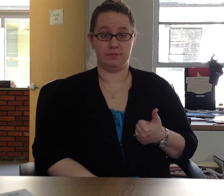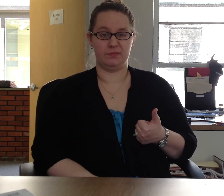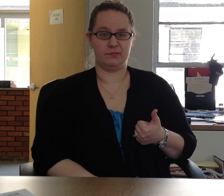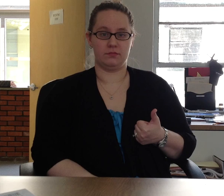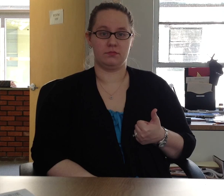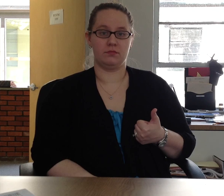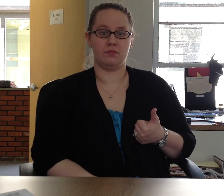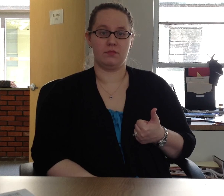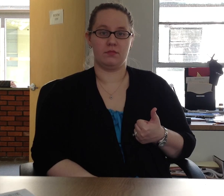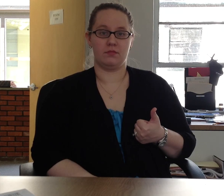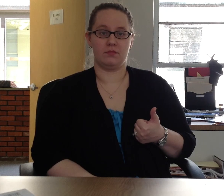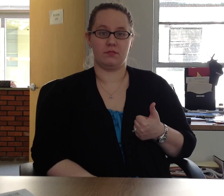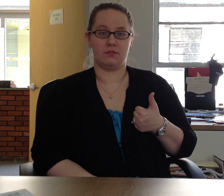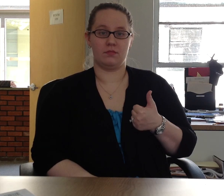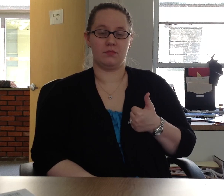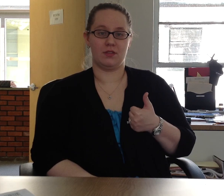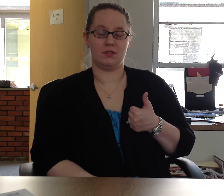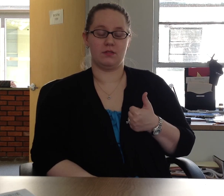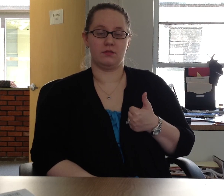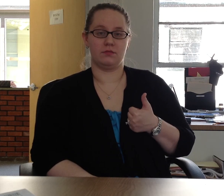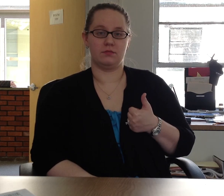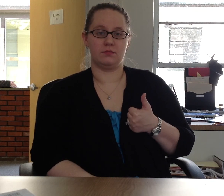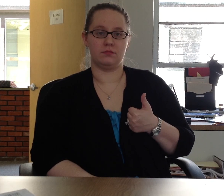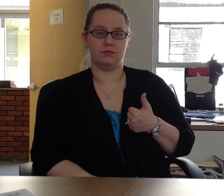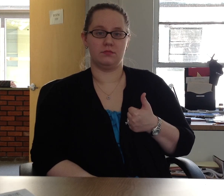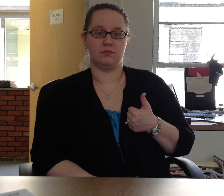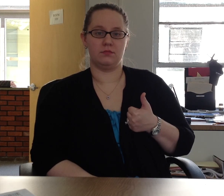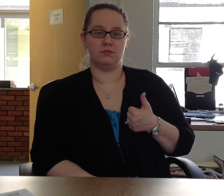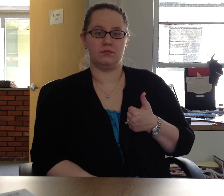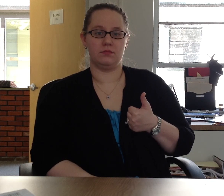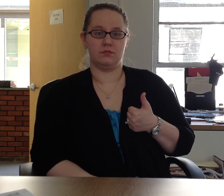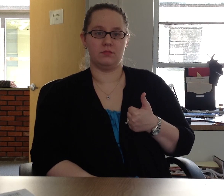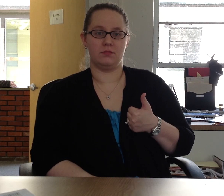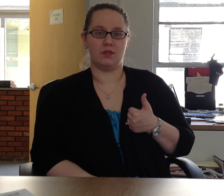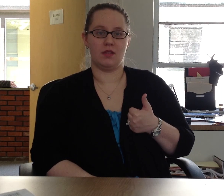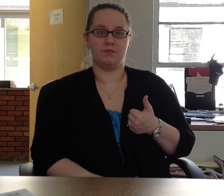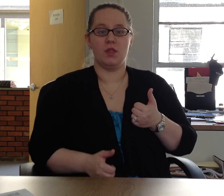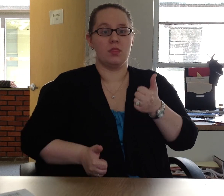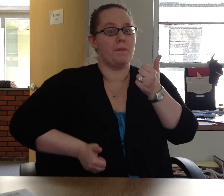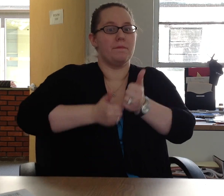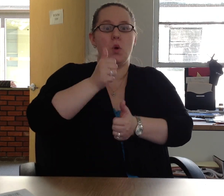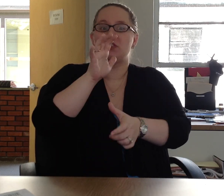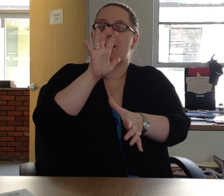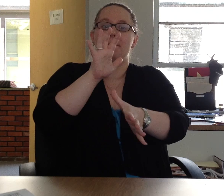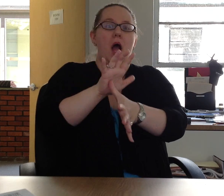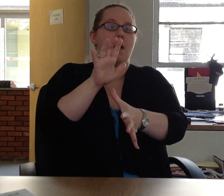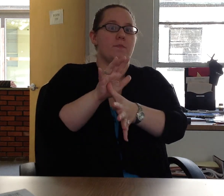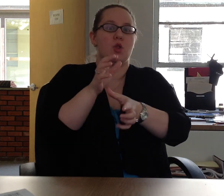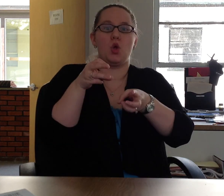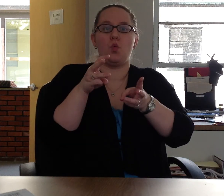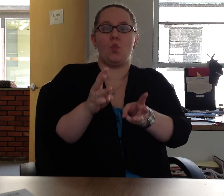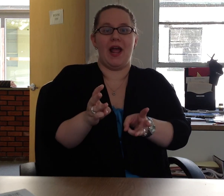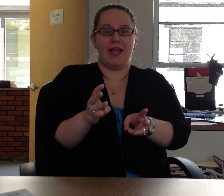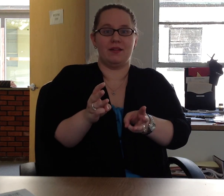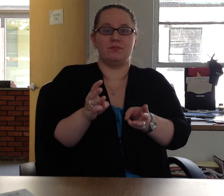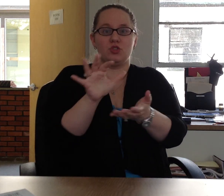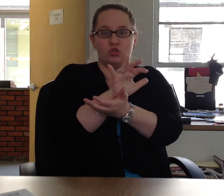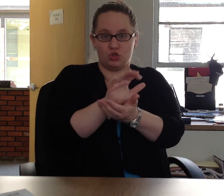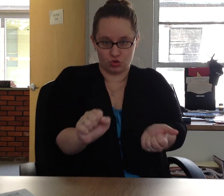The most reliable and time-tested method used to destroy microorganisms is to use the use of heat